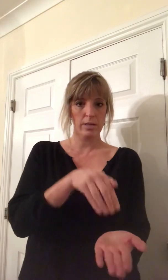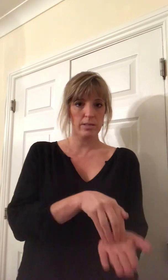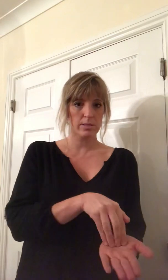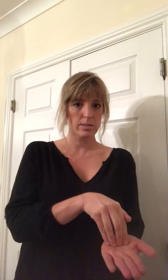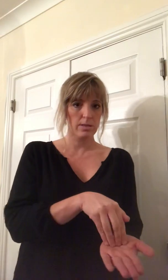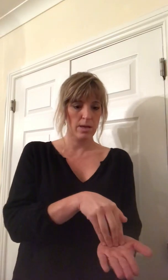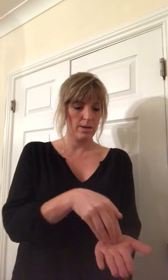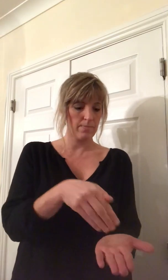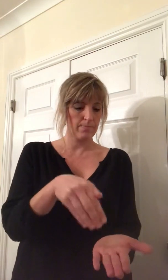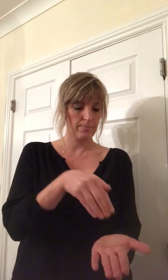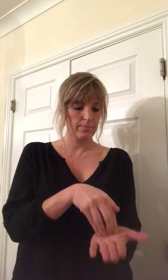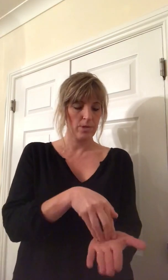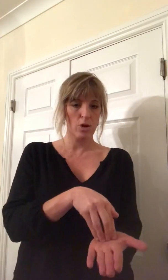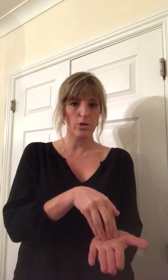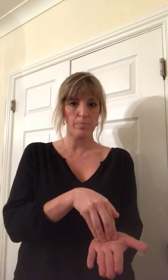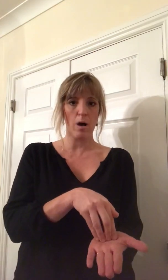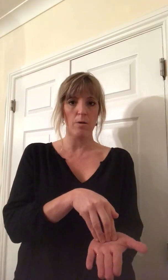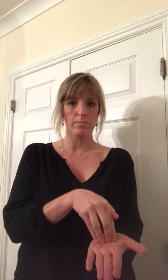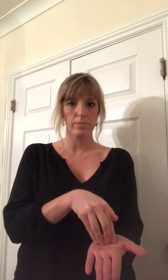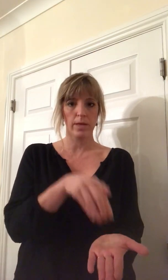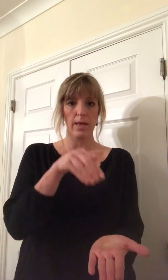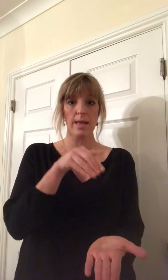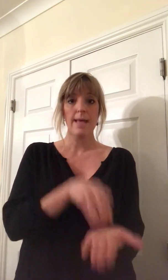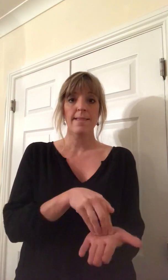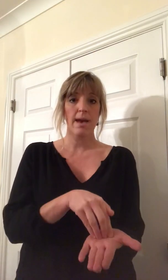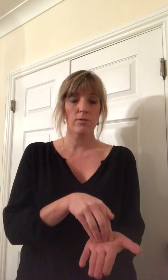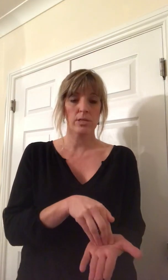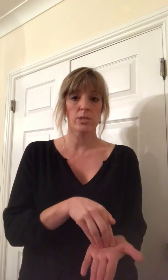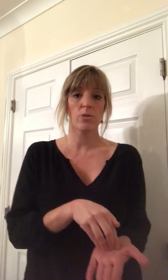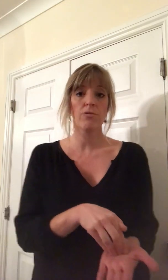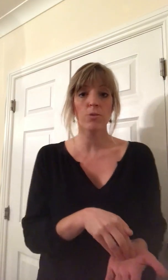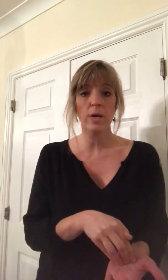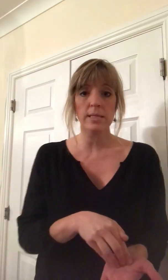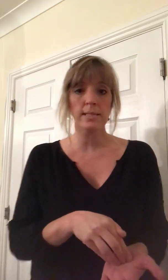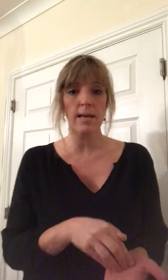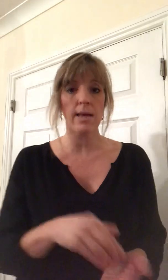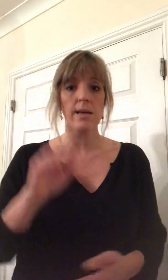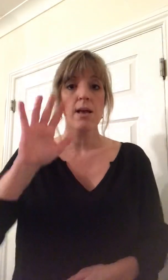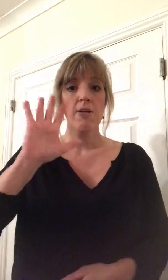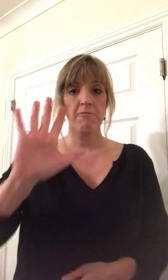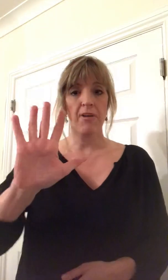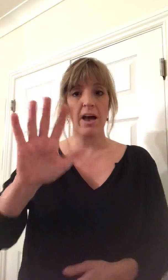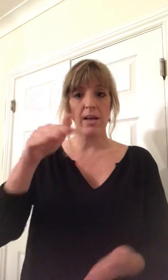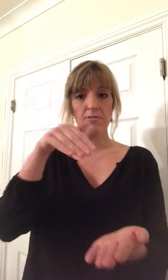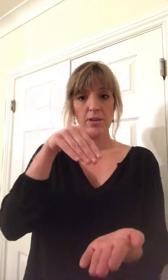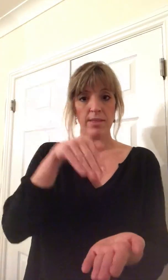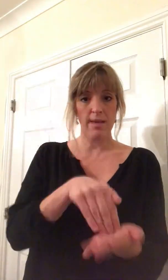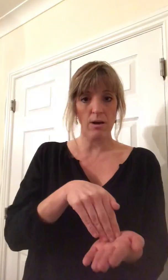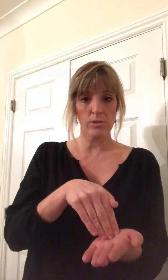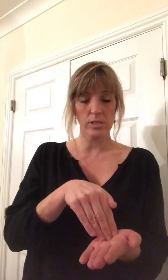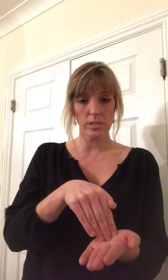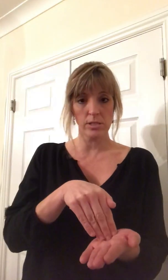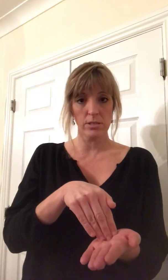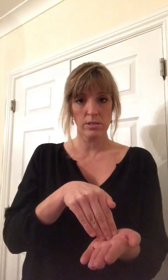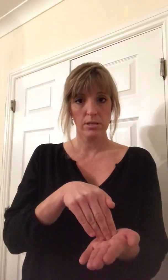right on your palm, okay? 1,000. So if you wanted to say 5,000 or